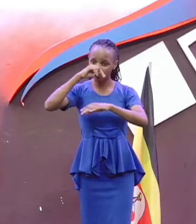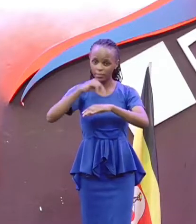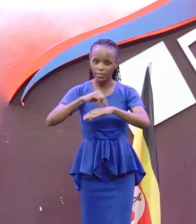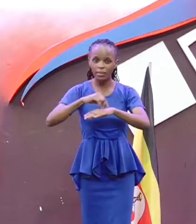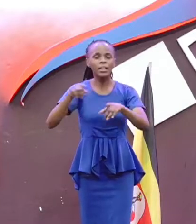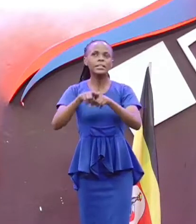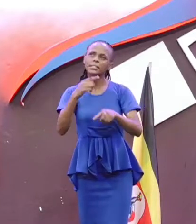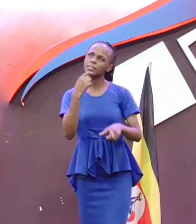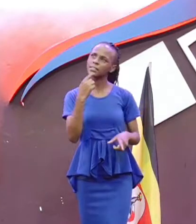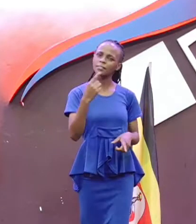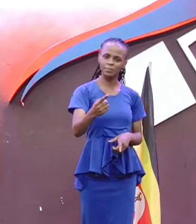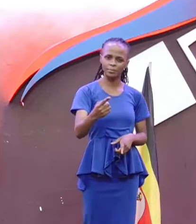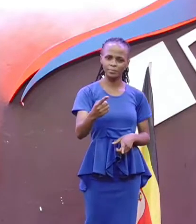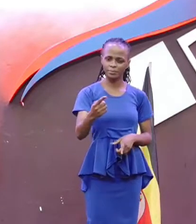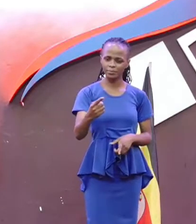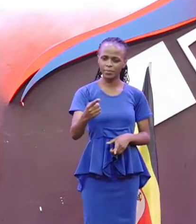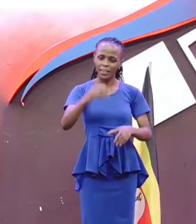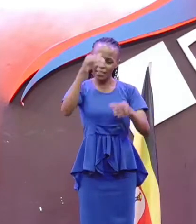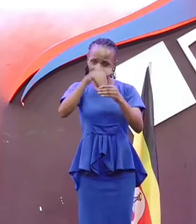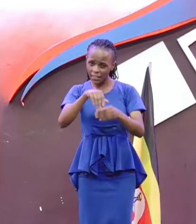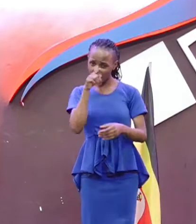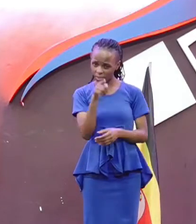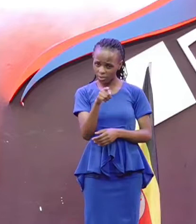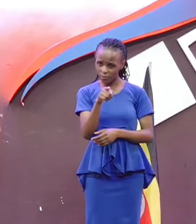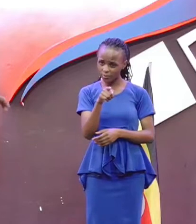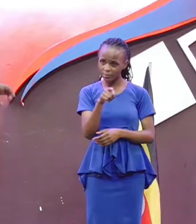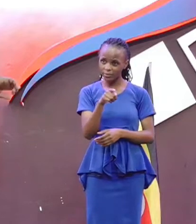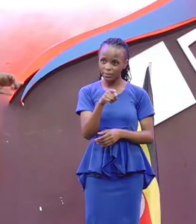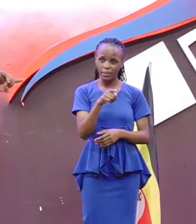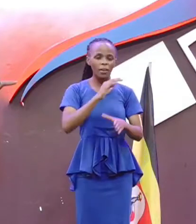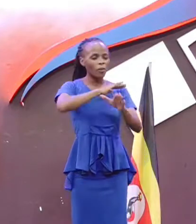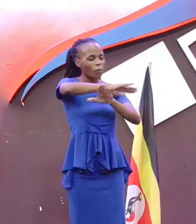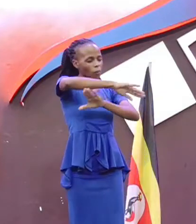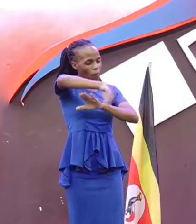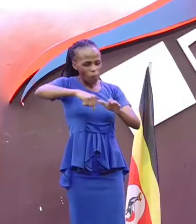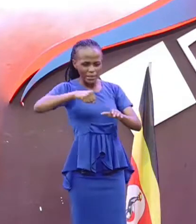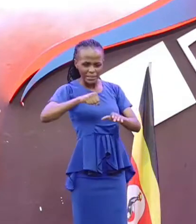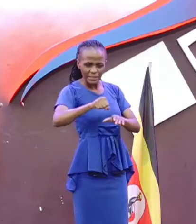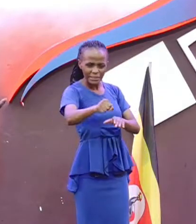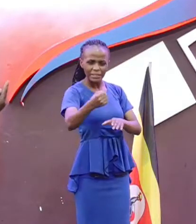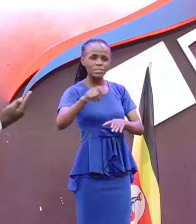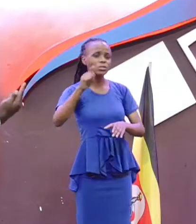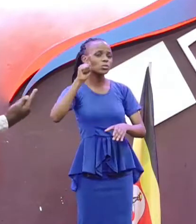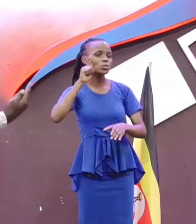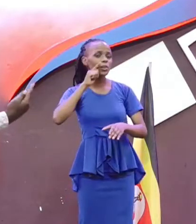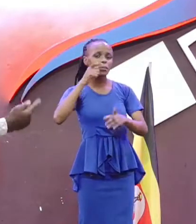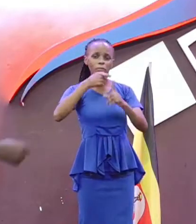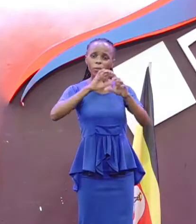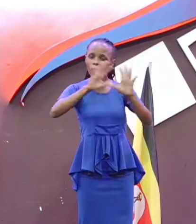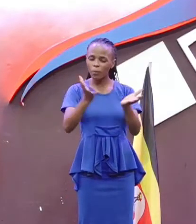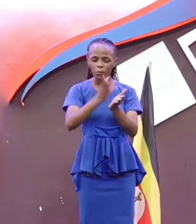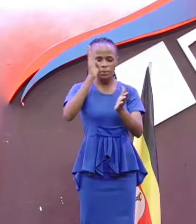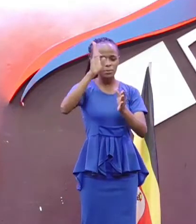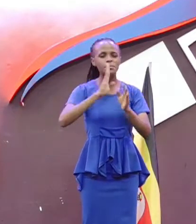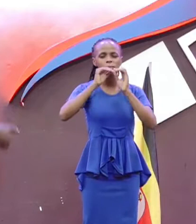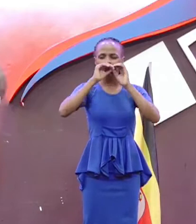nations. Namugamba. And he told him, Nti, mugwe. From you, out of you, nebyomunsi, all the tribes of this world will